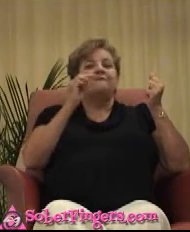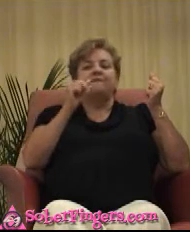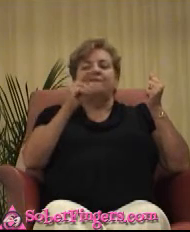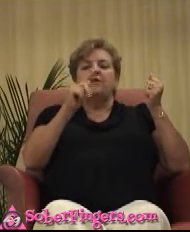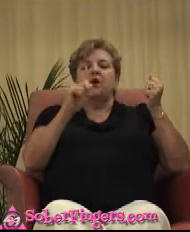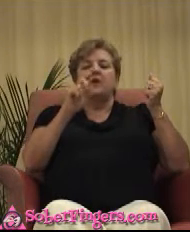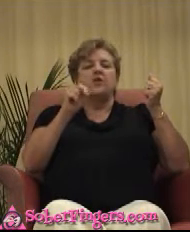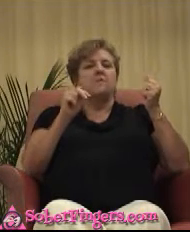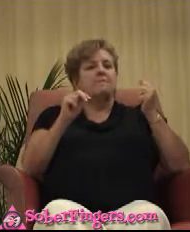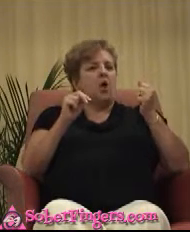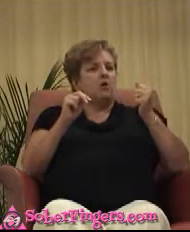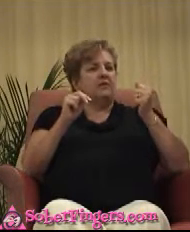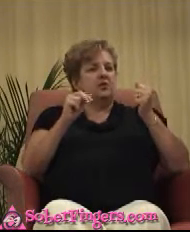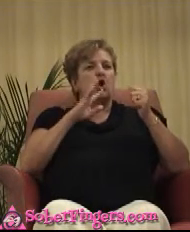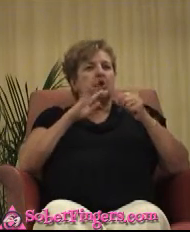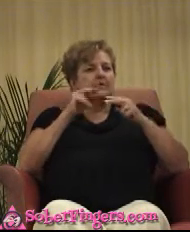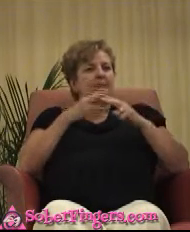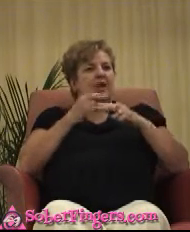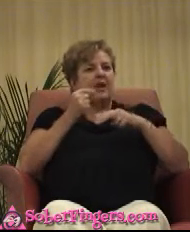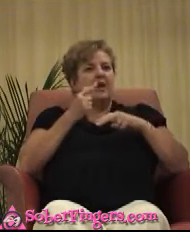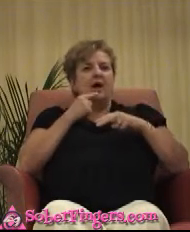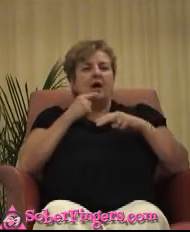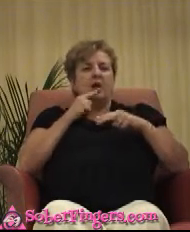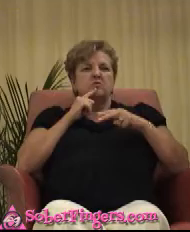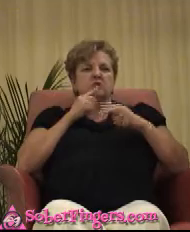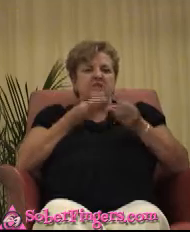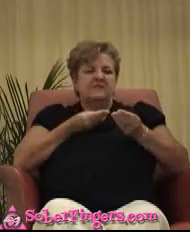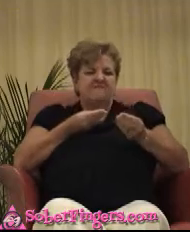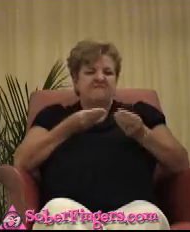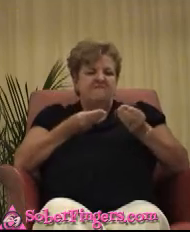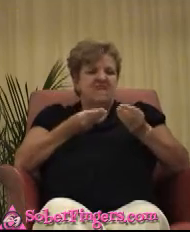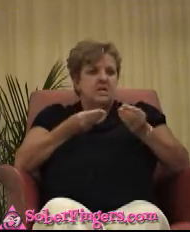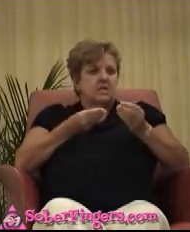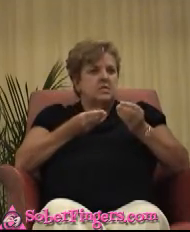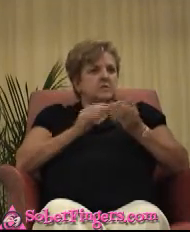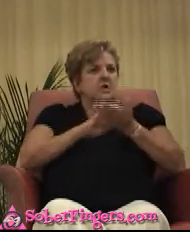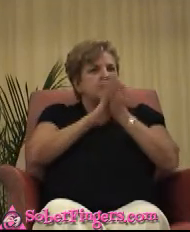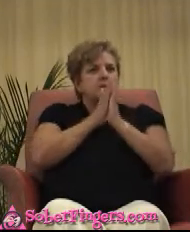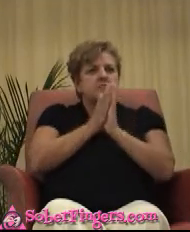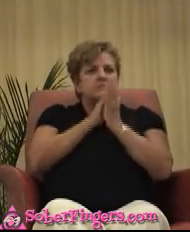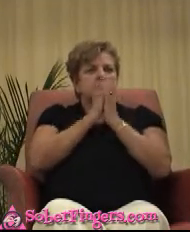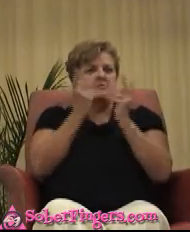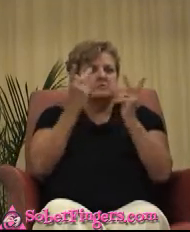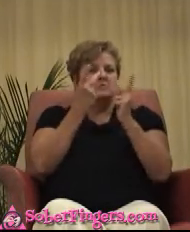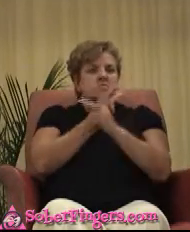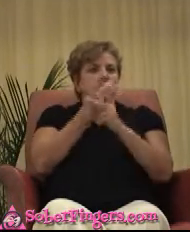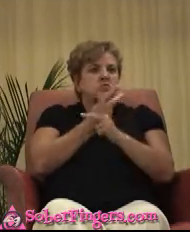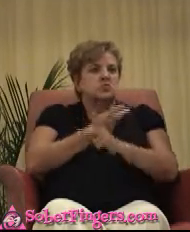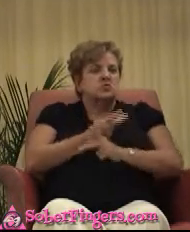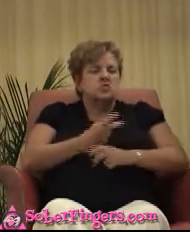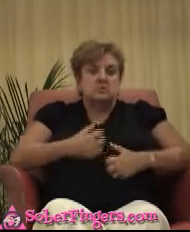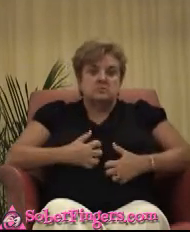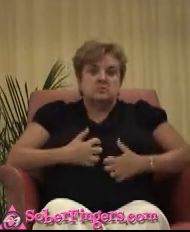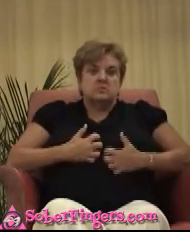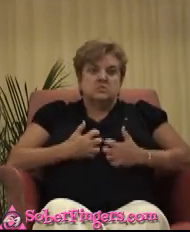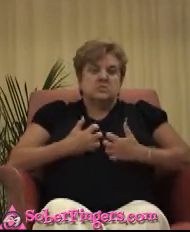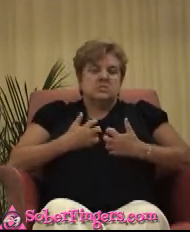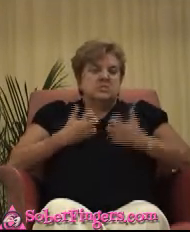hatred. I just sat there and I stoked it and I fueled it, and it was just white hot. And every time I finished one of my drinking sessions, I hated her more. I hated